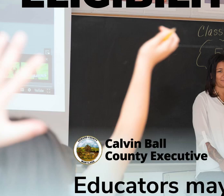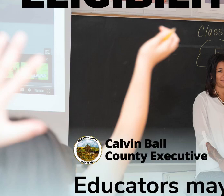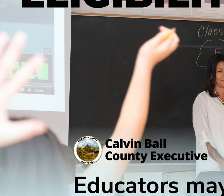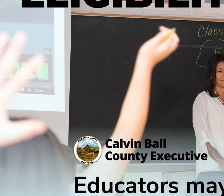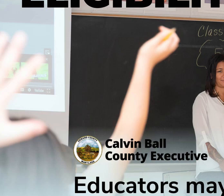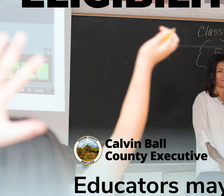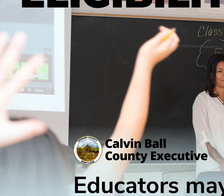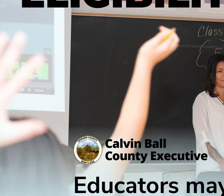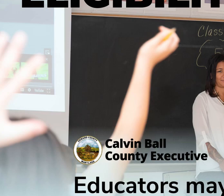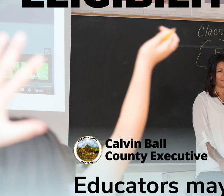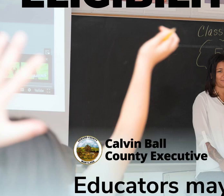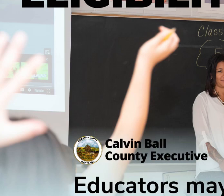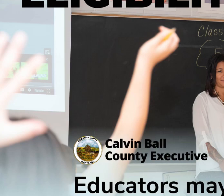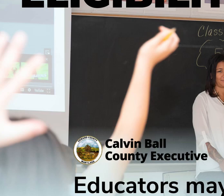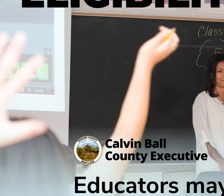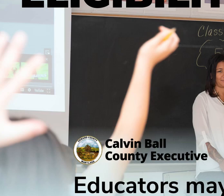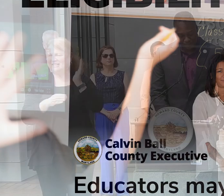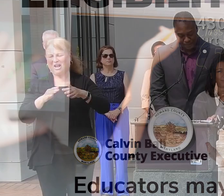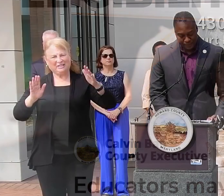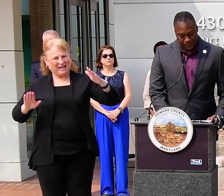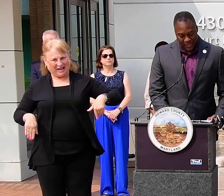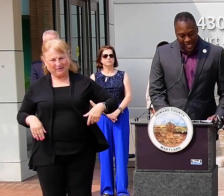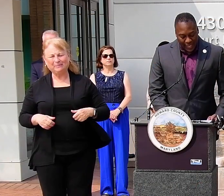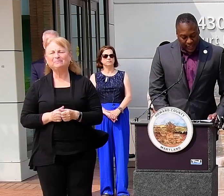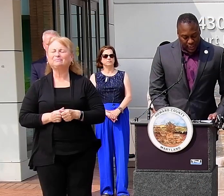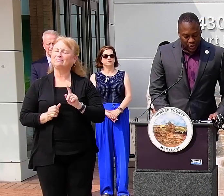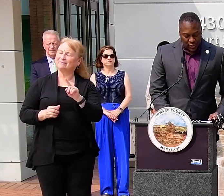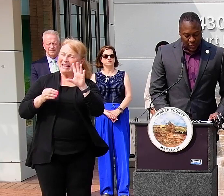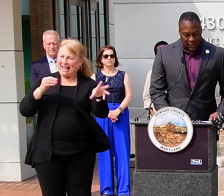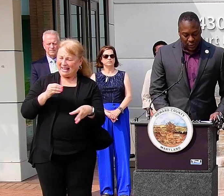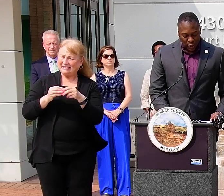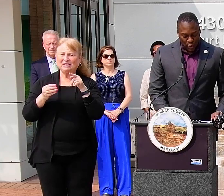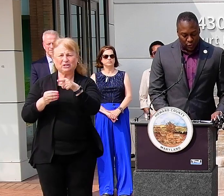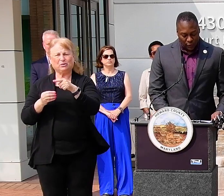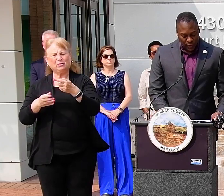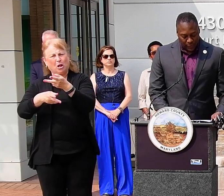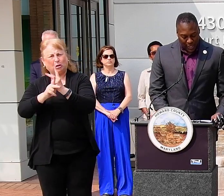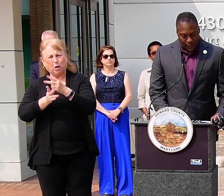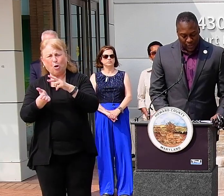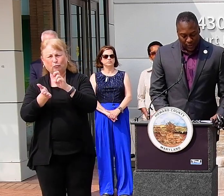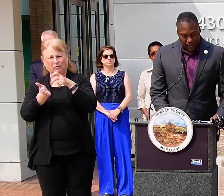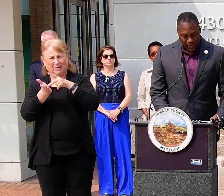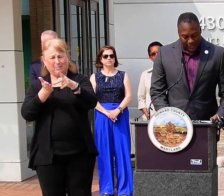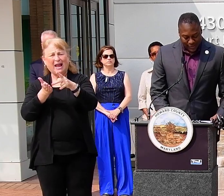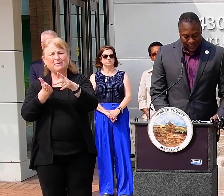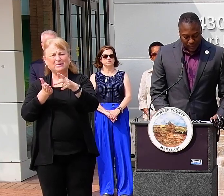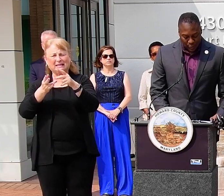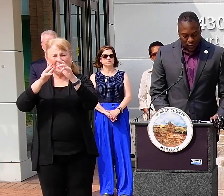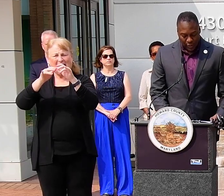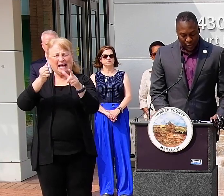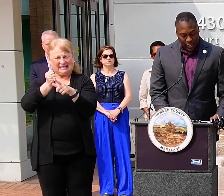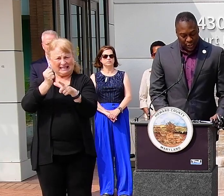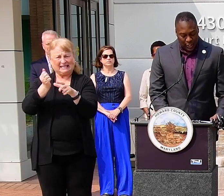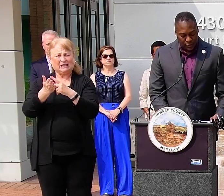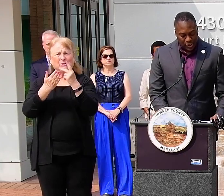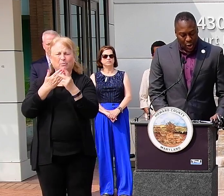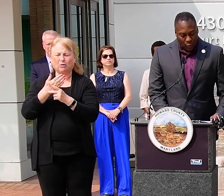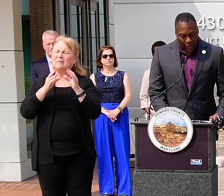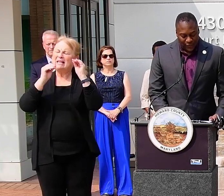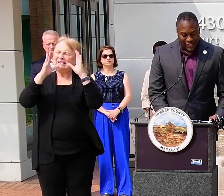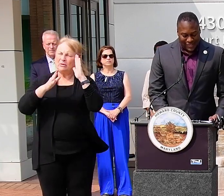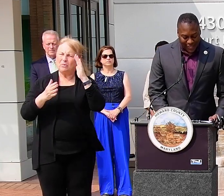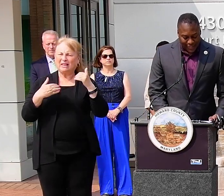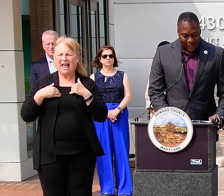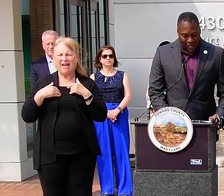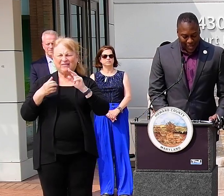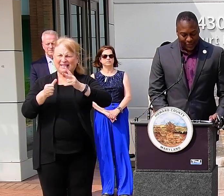alone and we're not done yet. In addition to this loan repayment assistance program, our educators will